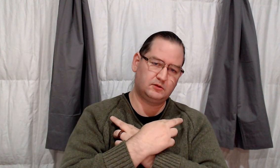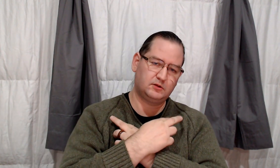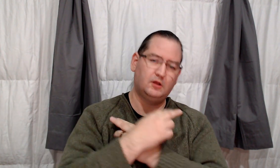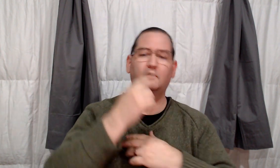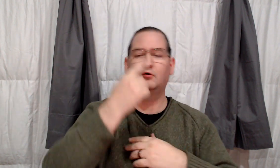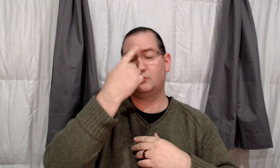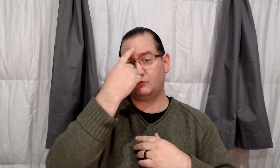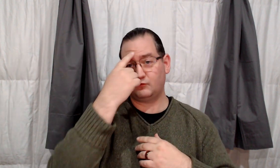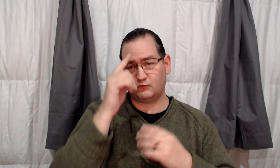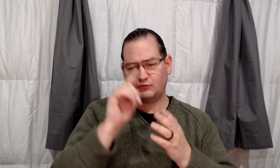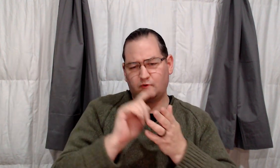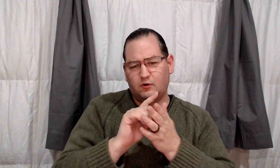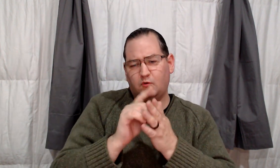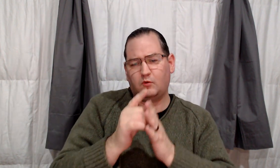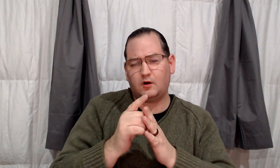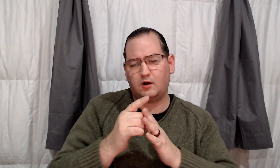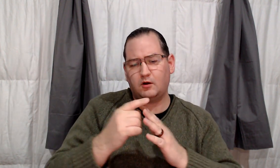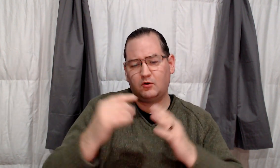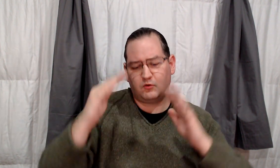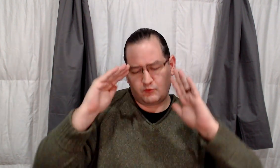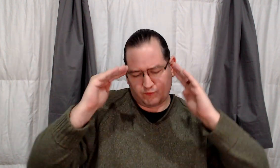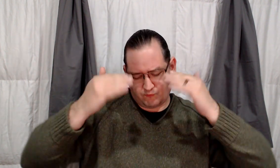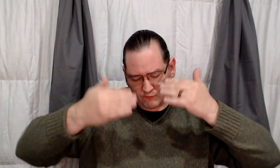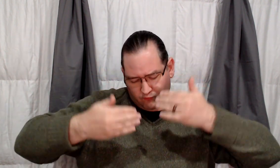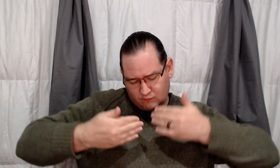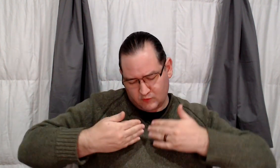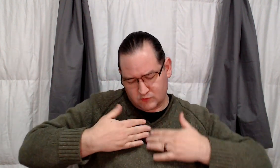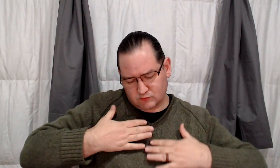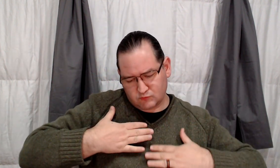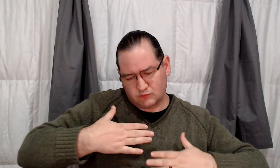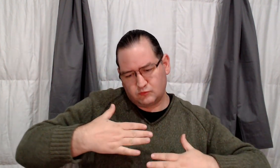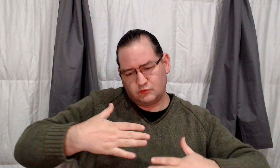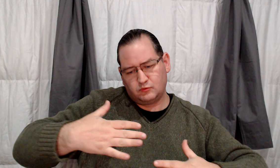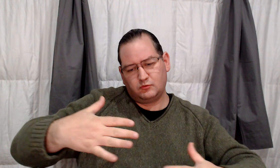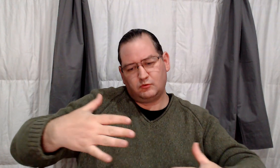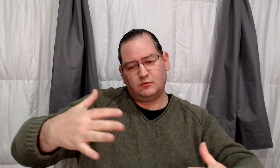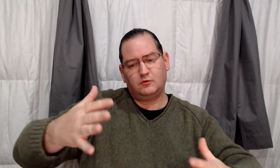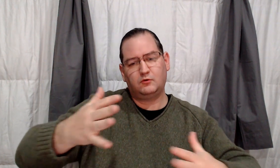And imagine you're breathing in calm and you're breathing out tension.